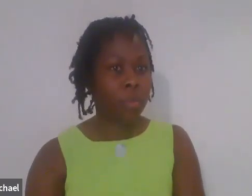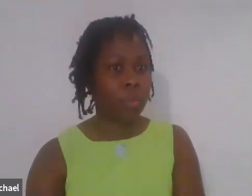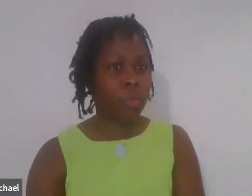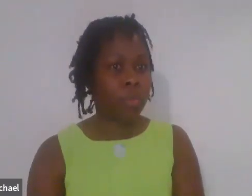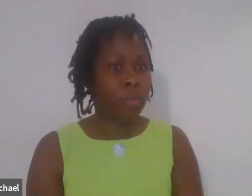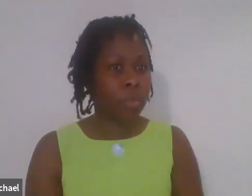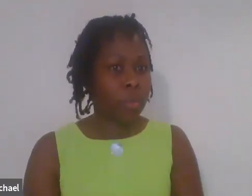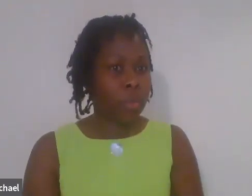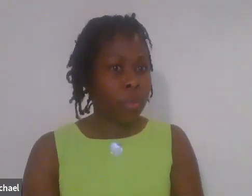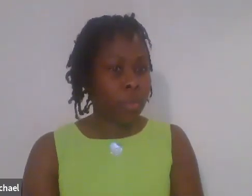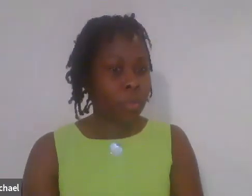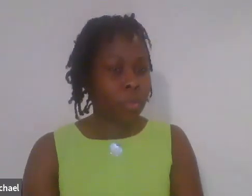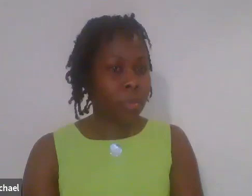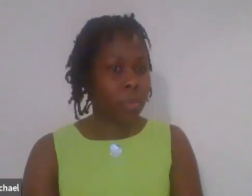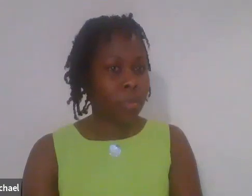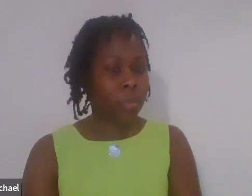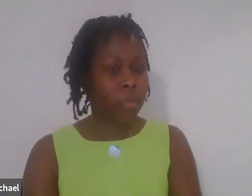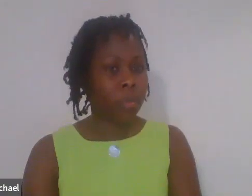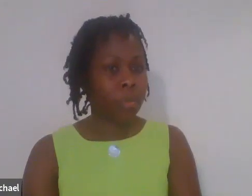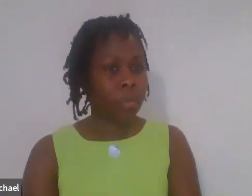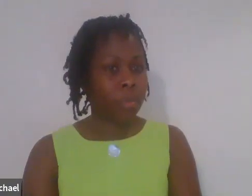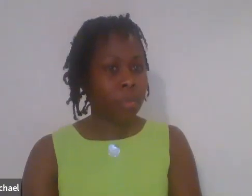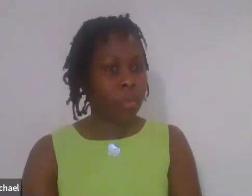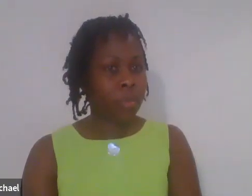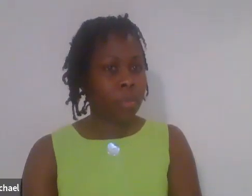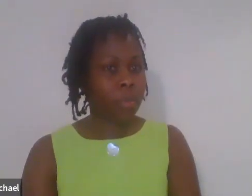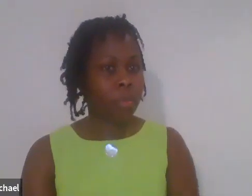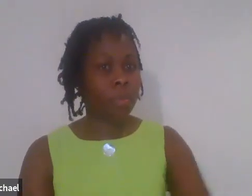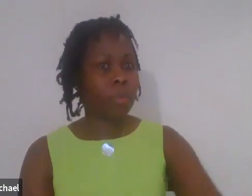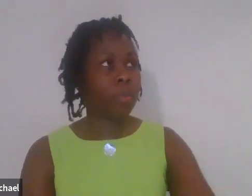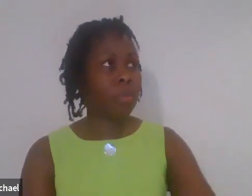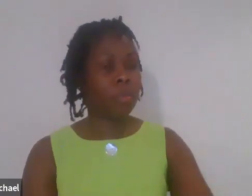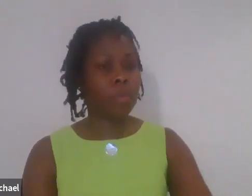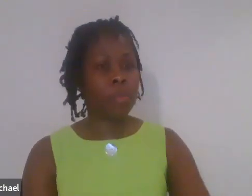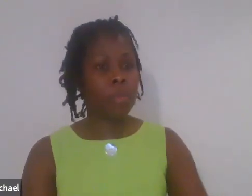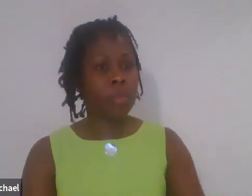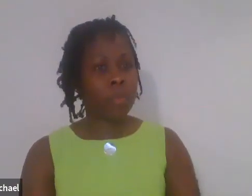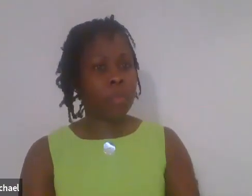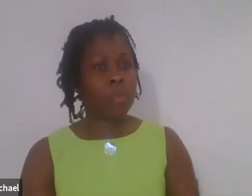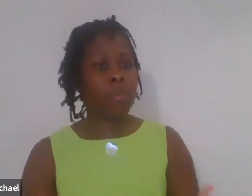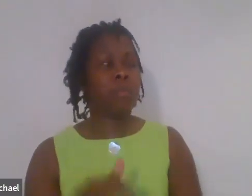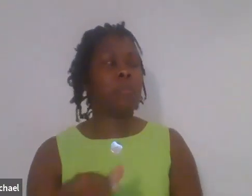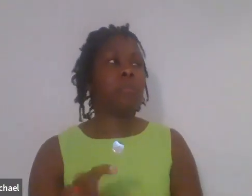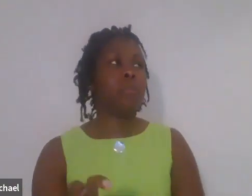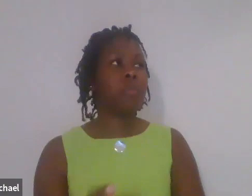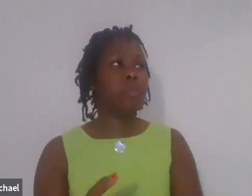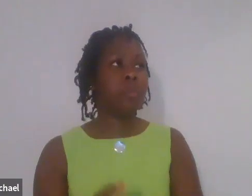and she'll be using someone else to voice what she's saying to us. So to you students, focus on picking the